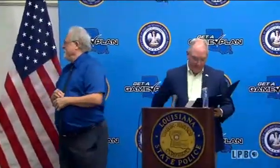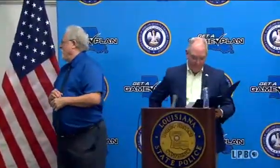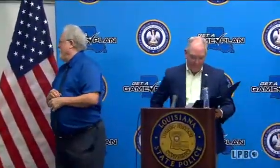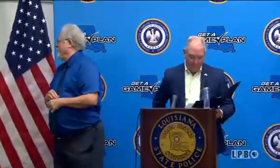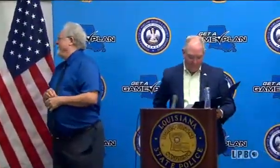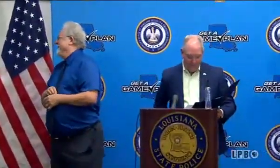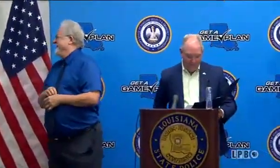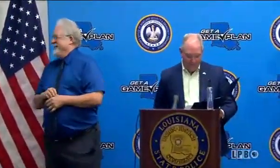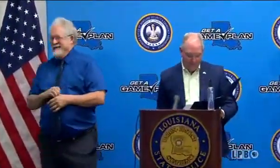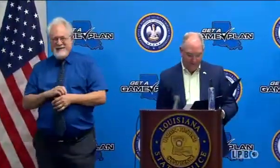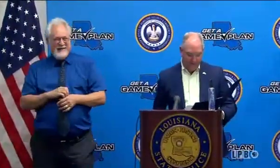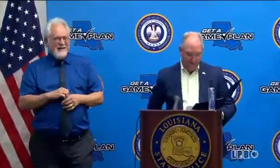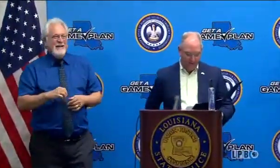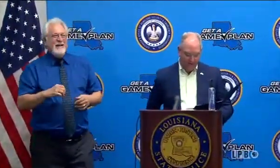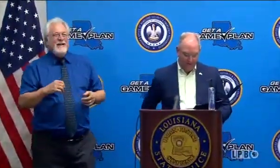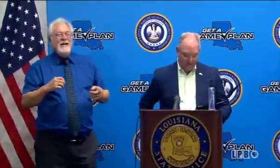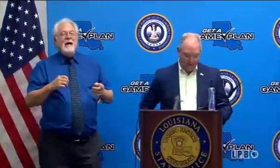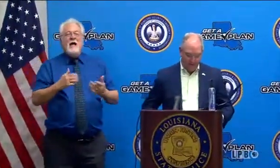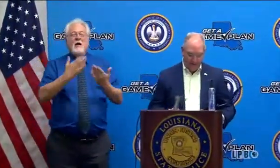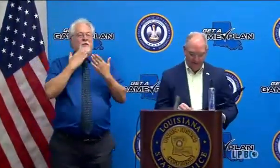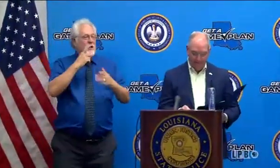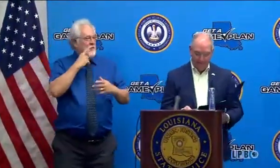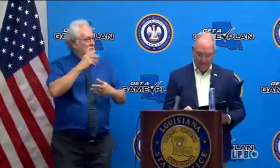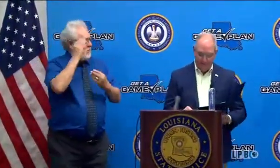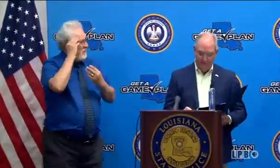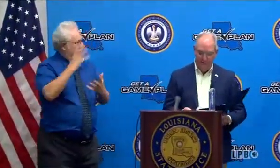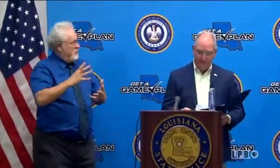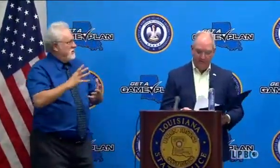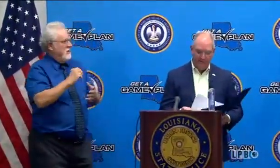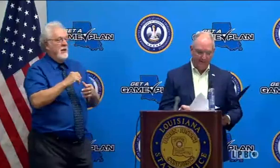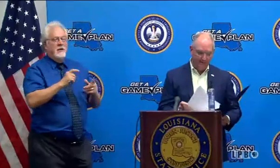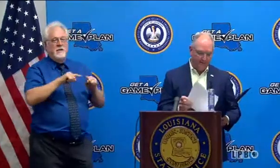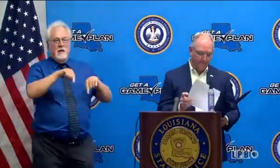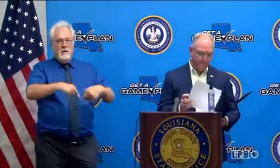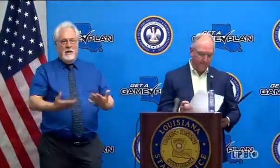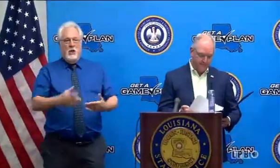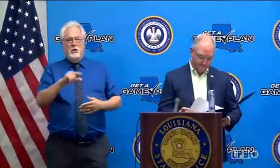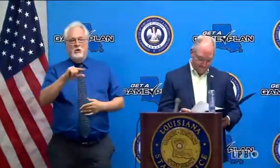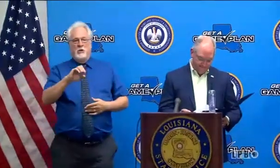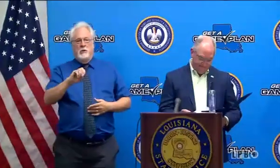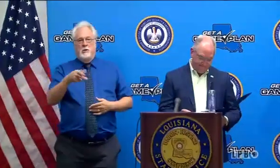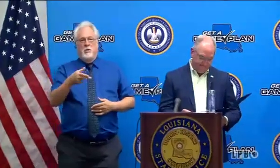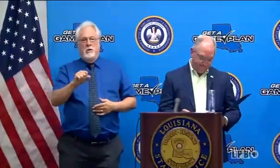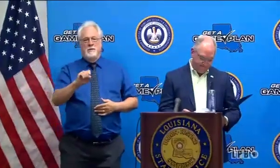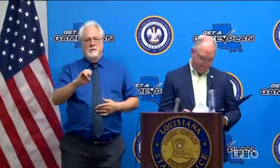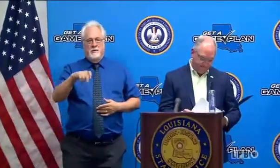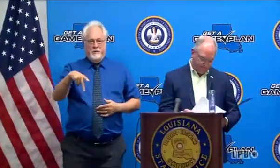Ben, thank you for the briefing, and thank you for being here with us at GOSEP.